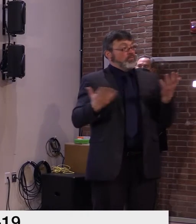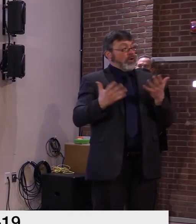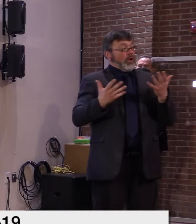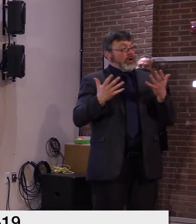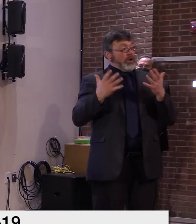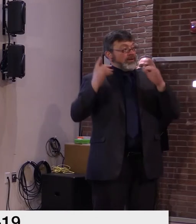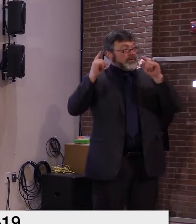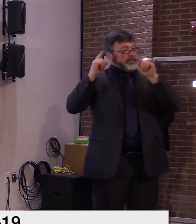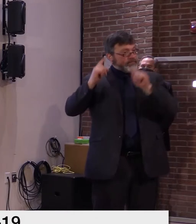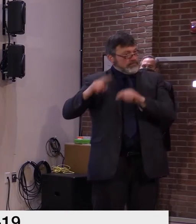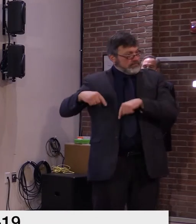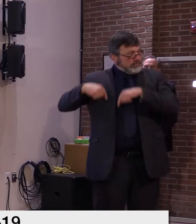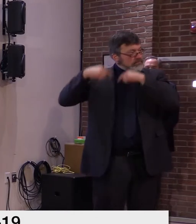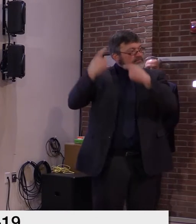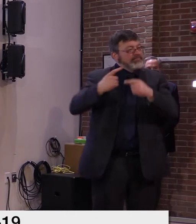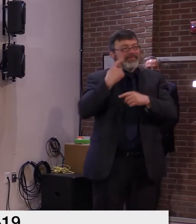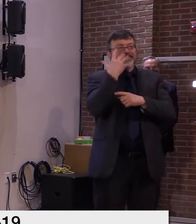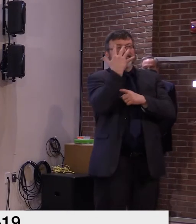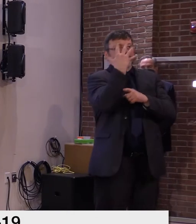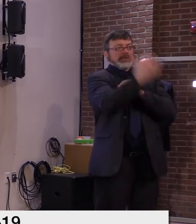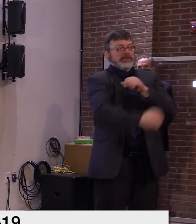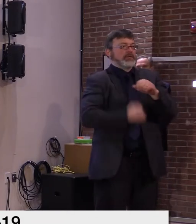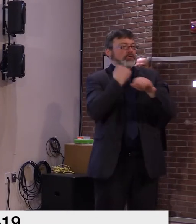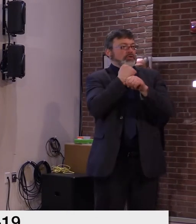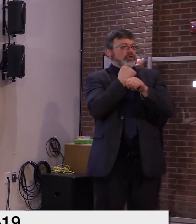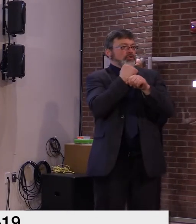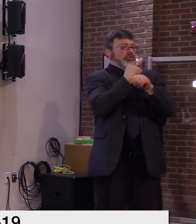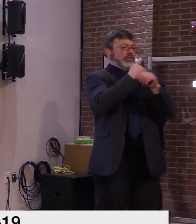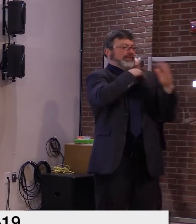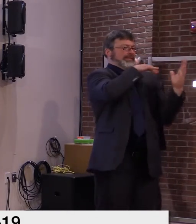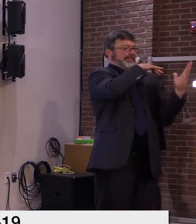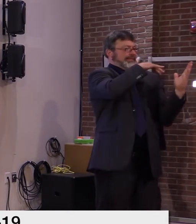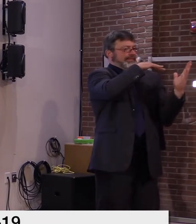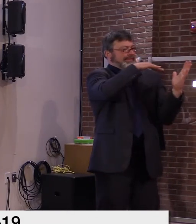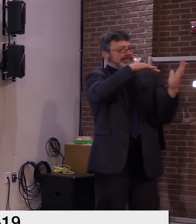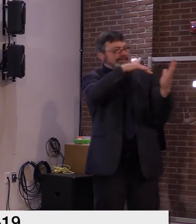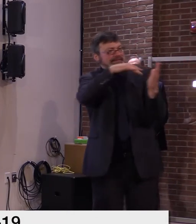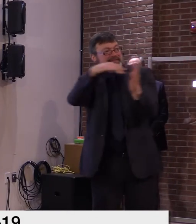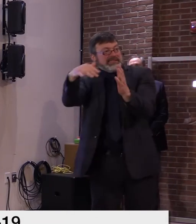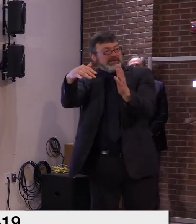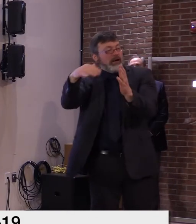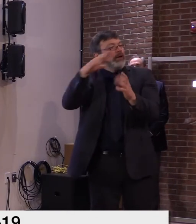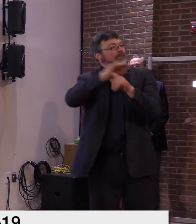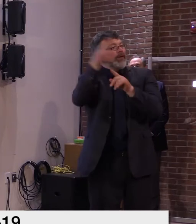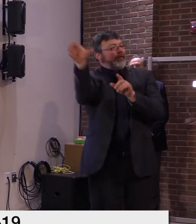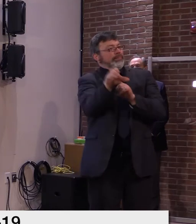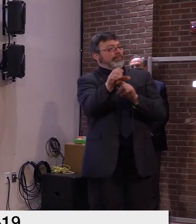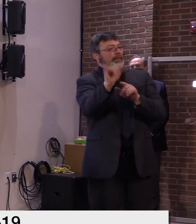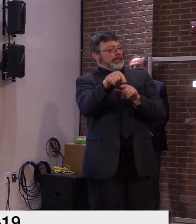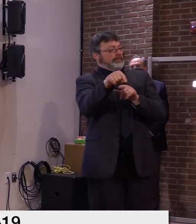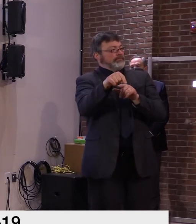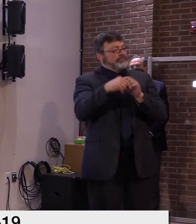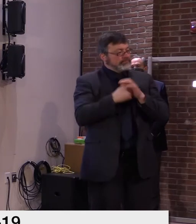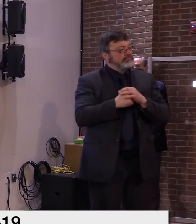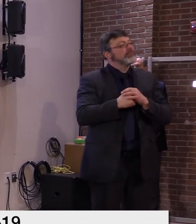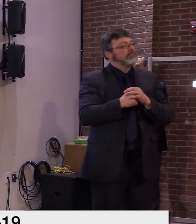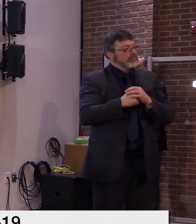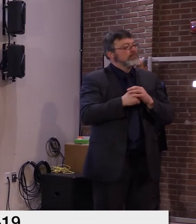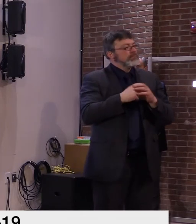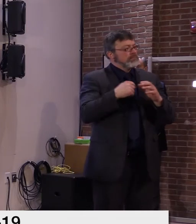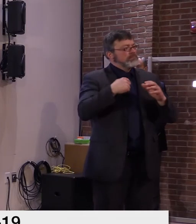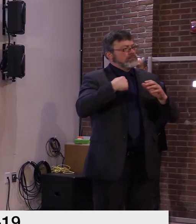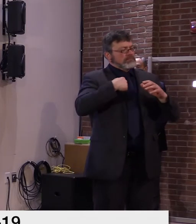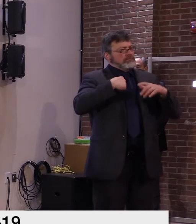project, Vermont After School is working with a number of Vermont communities to take a comprehensive look at how to strengthen protective factors for young people. We